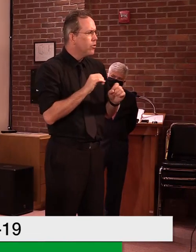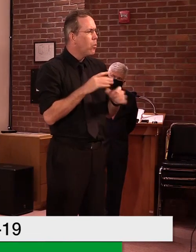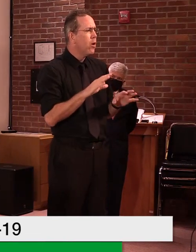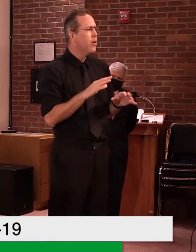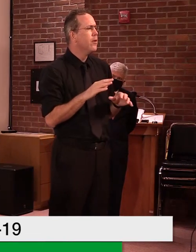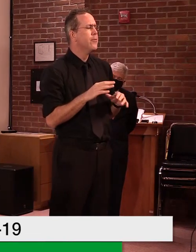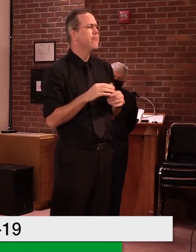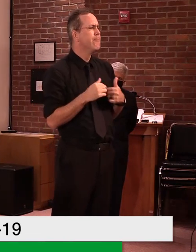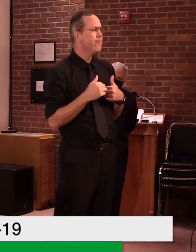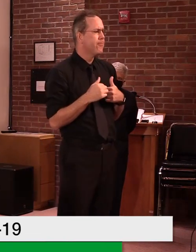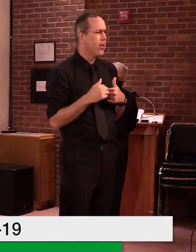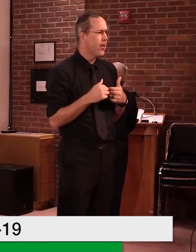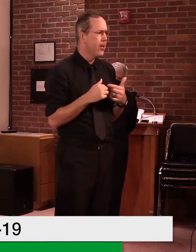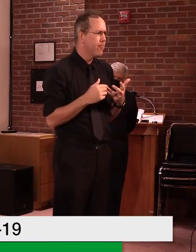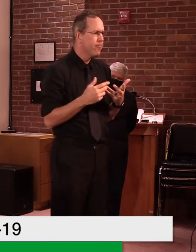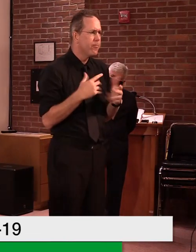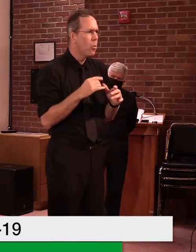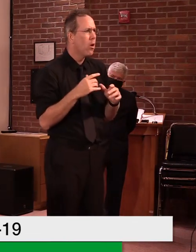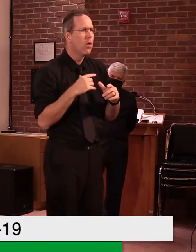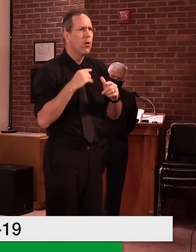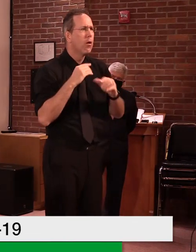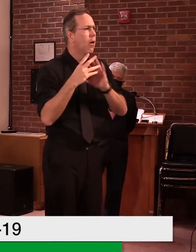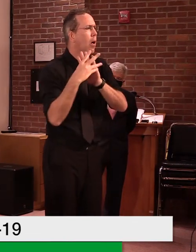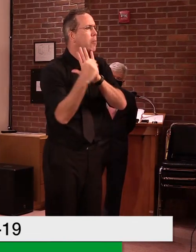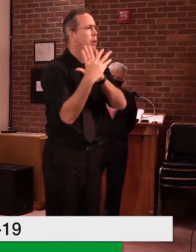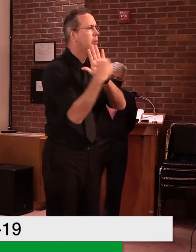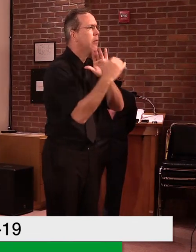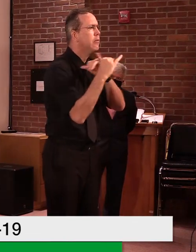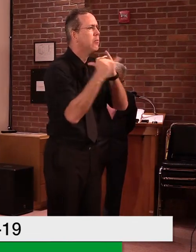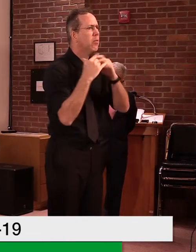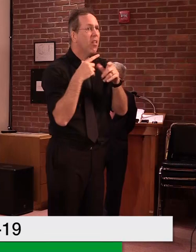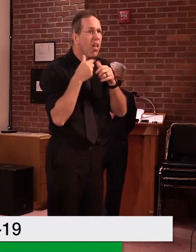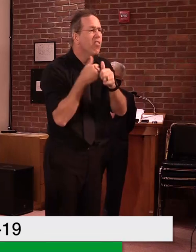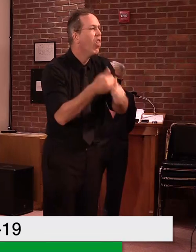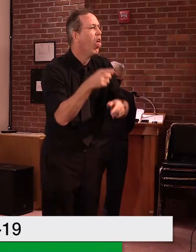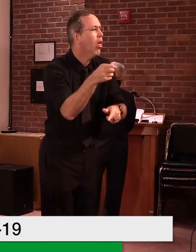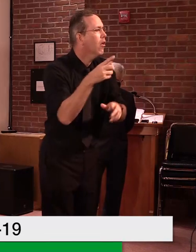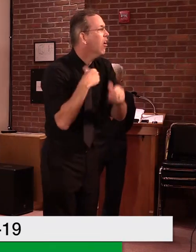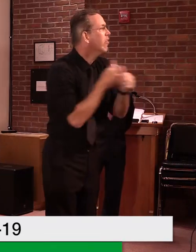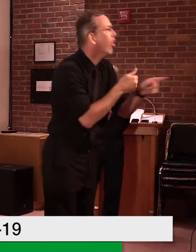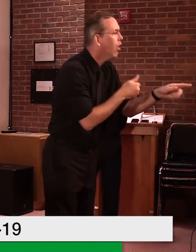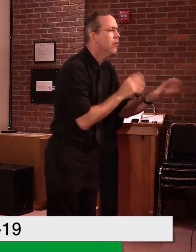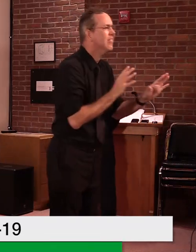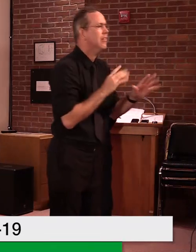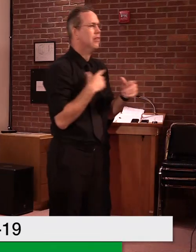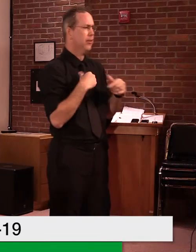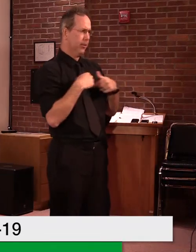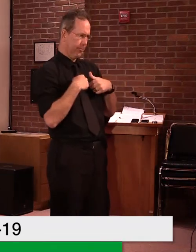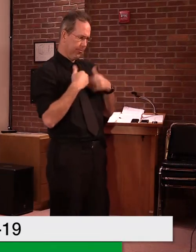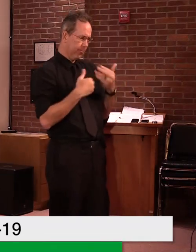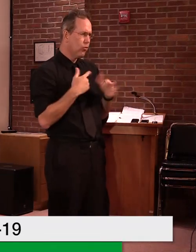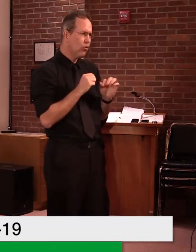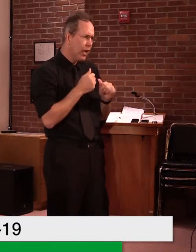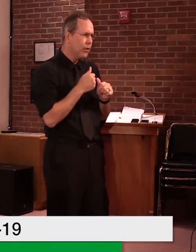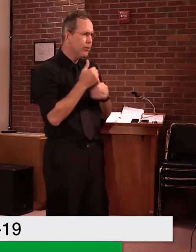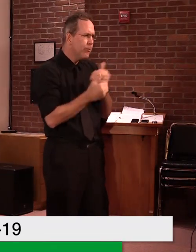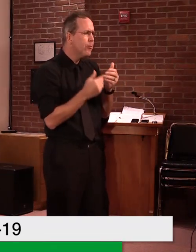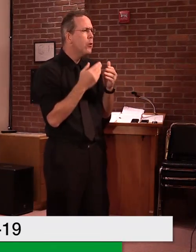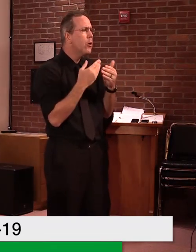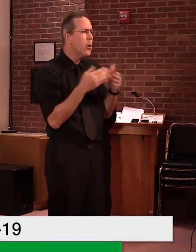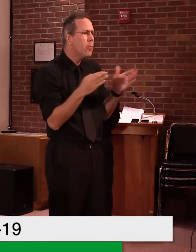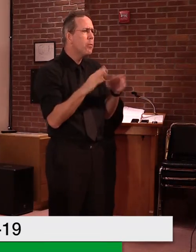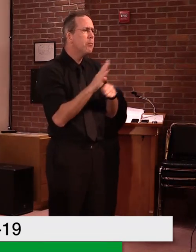we don't have the same here in Vermont. And again, trying to open up the economy a little bit at a time as we do this.